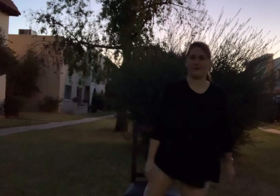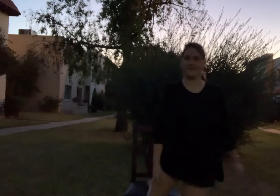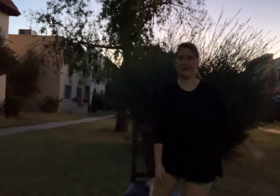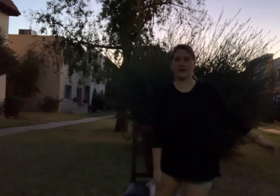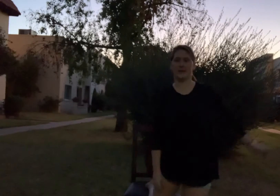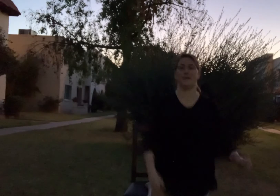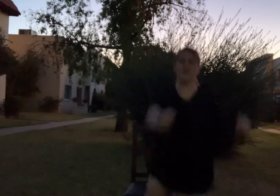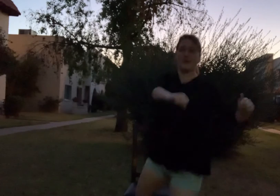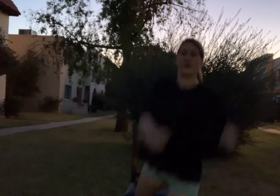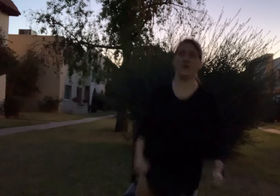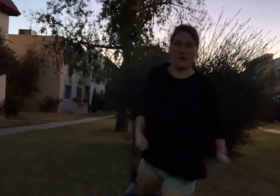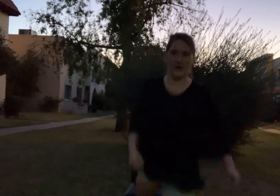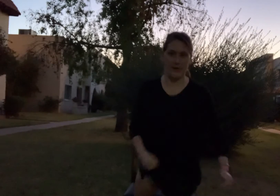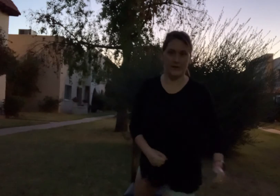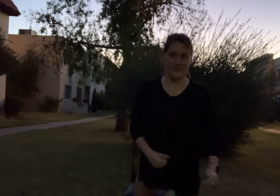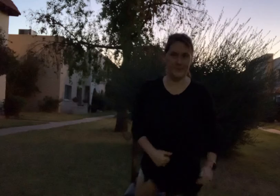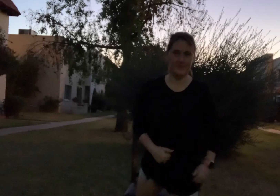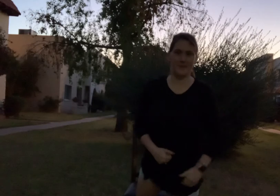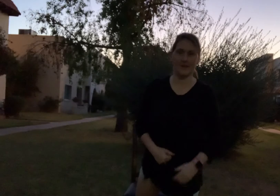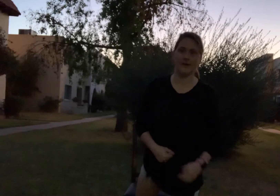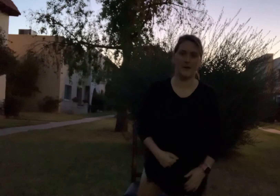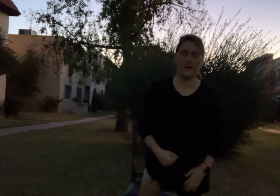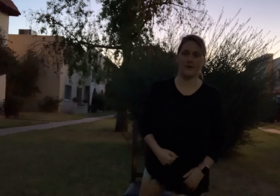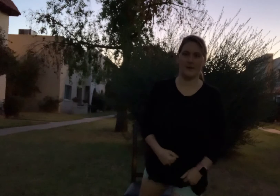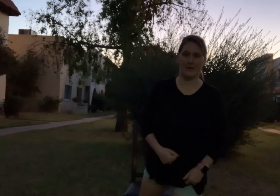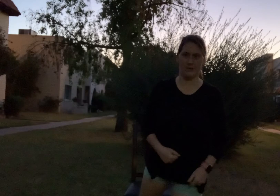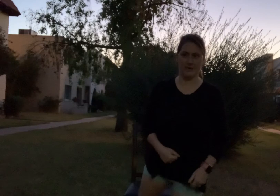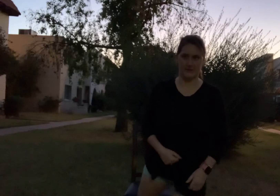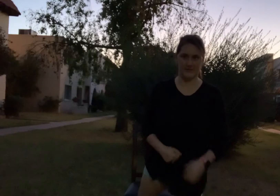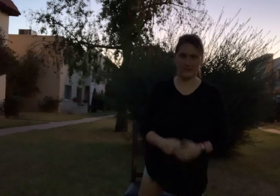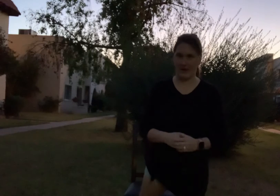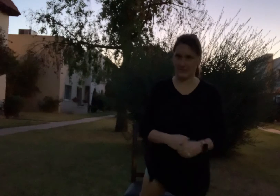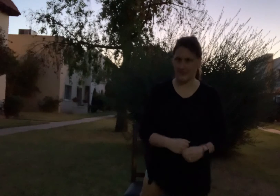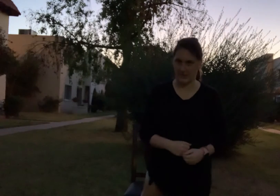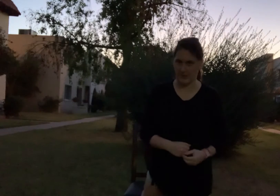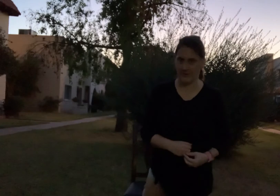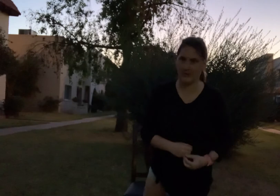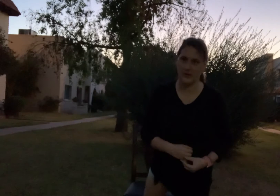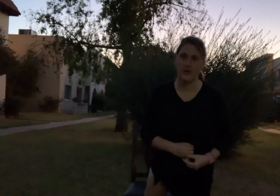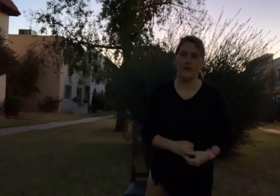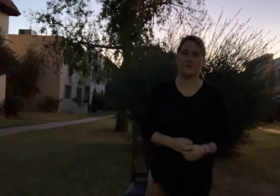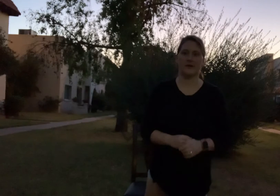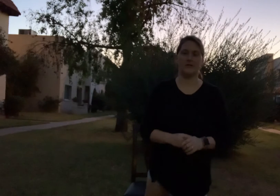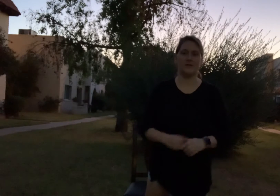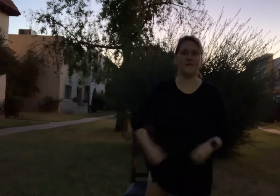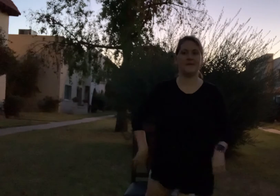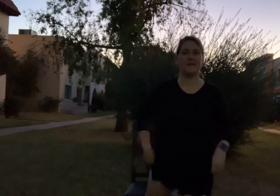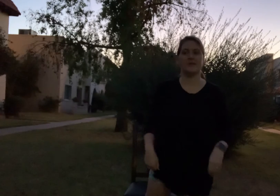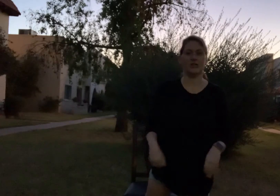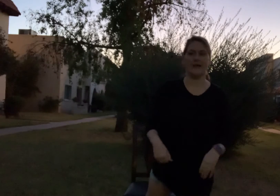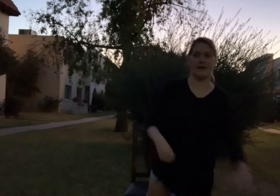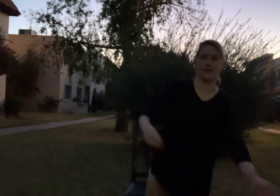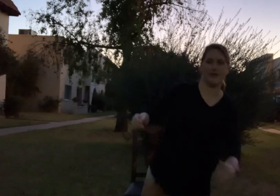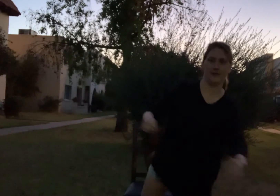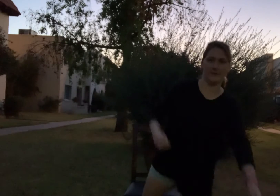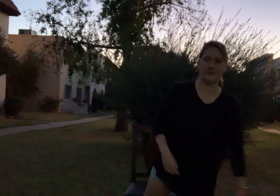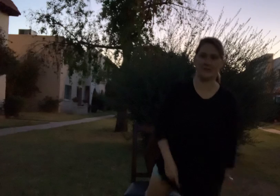foot up on, come out and squat. So we're gonna do 50 each leg. So I'm just gonna do it